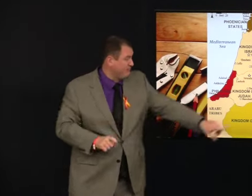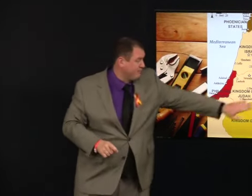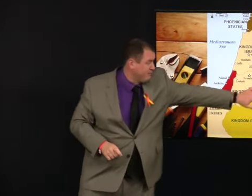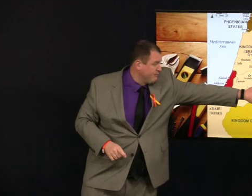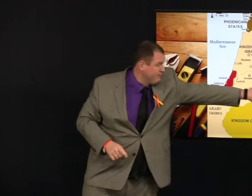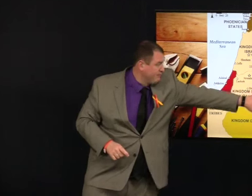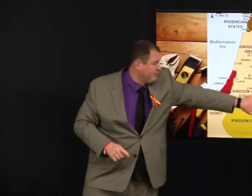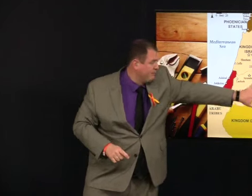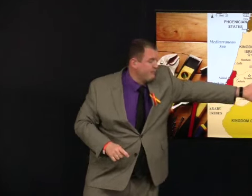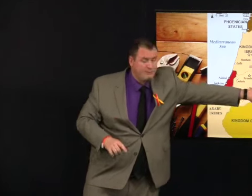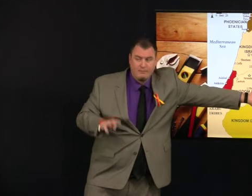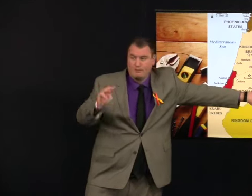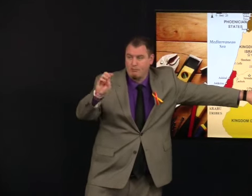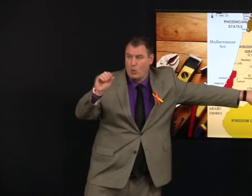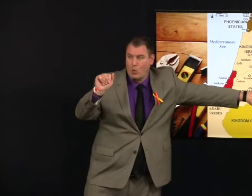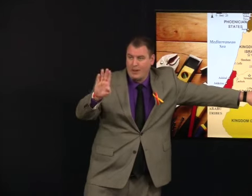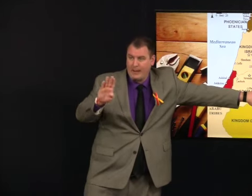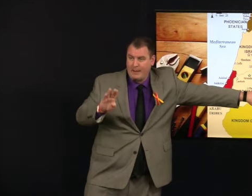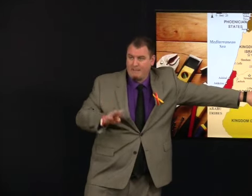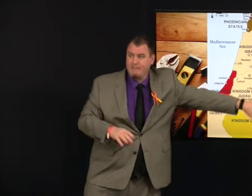guys. The first guy,